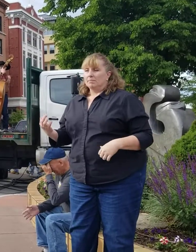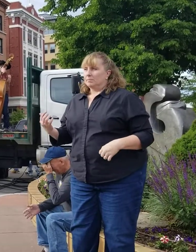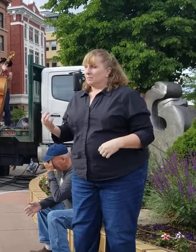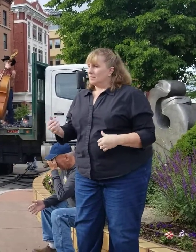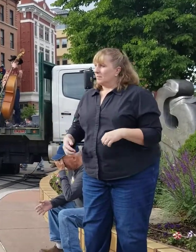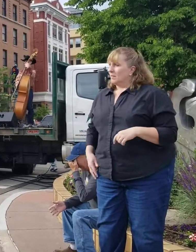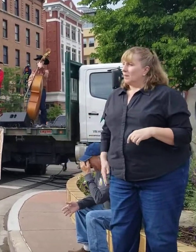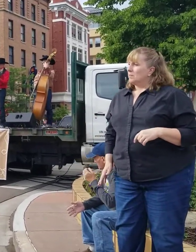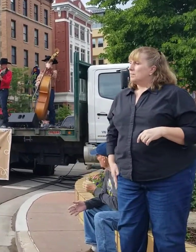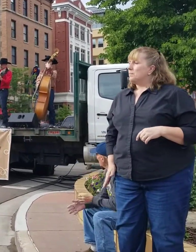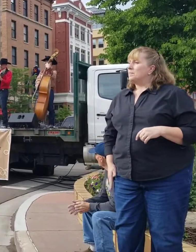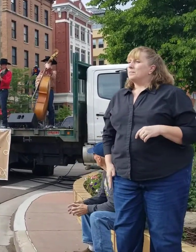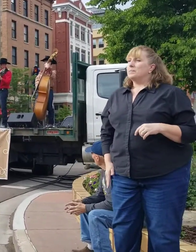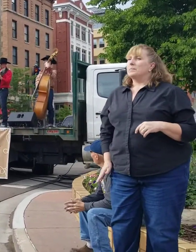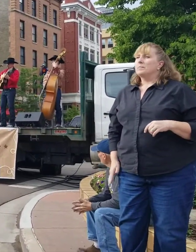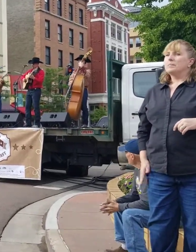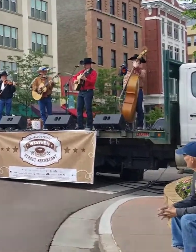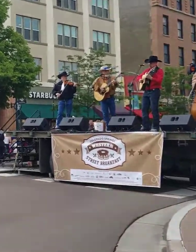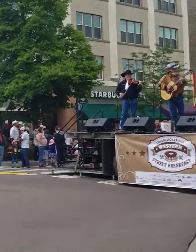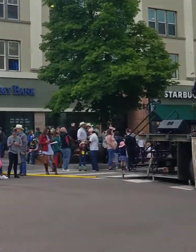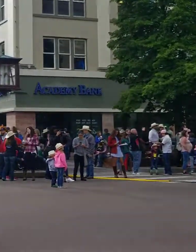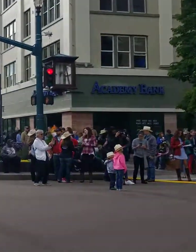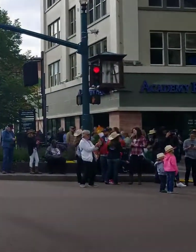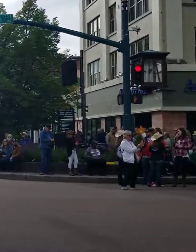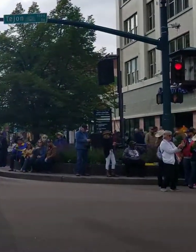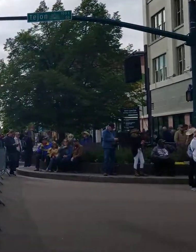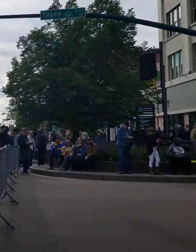Theark. The rock.